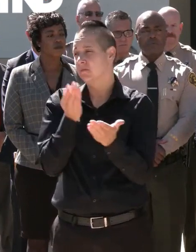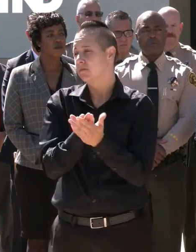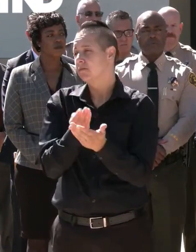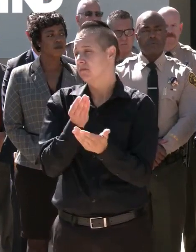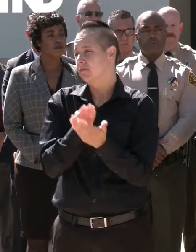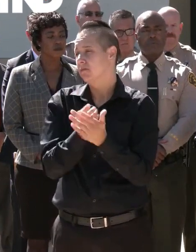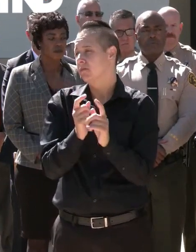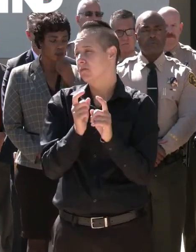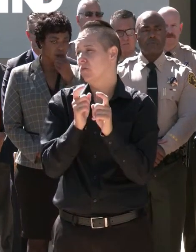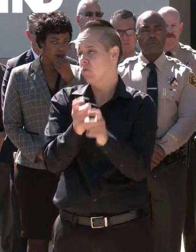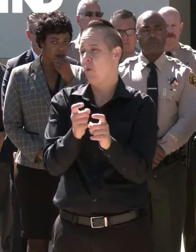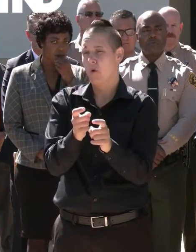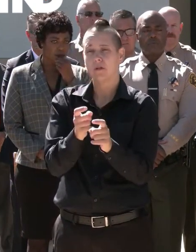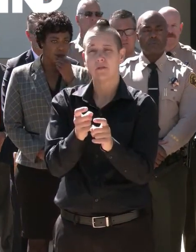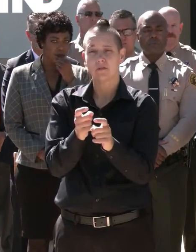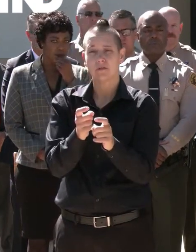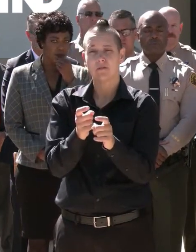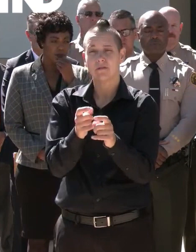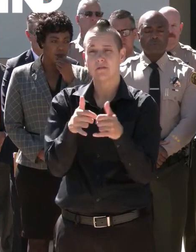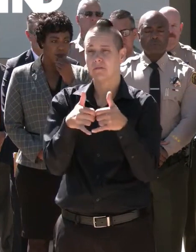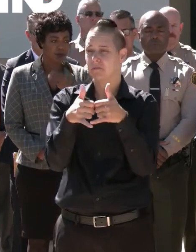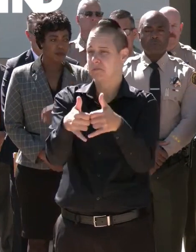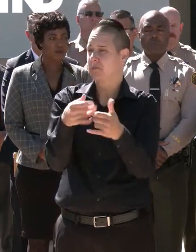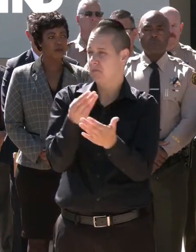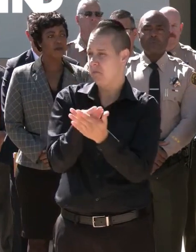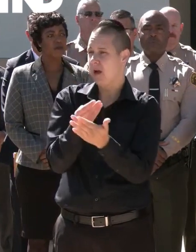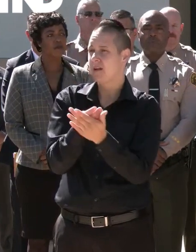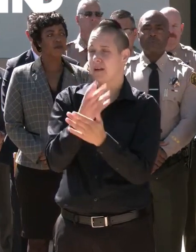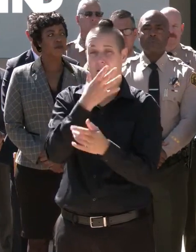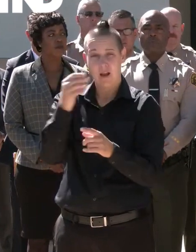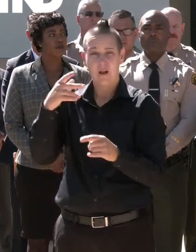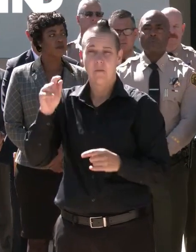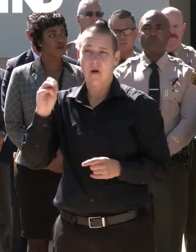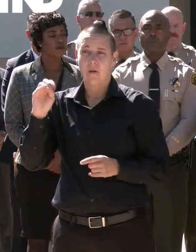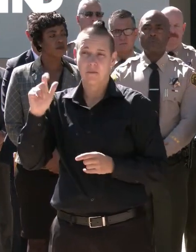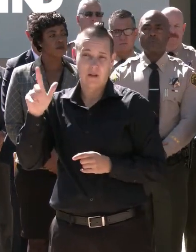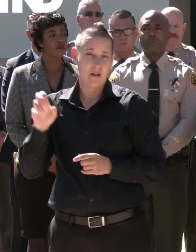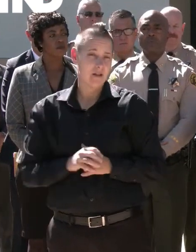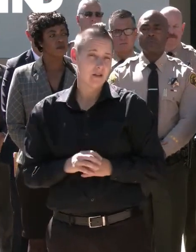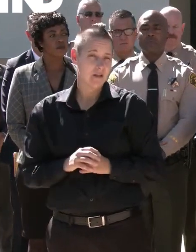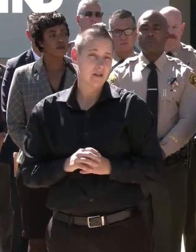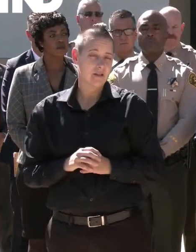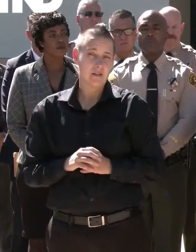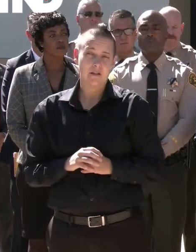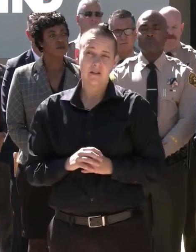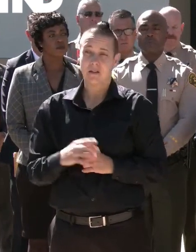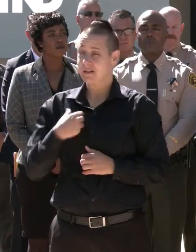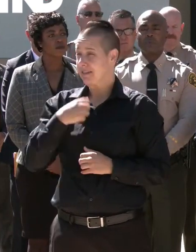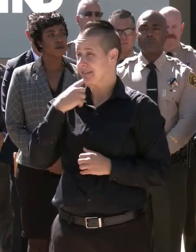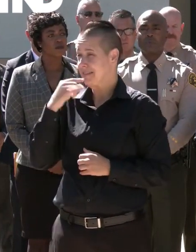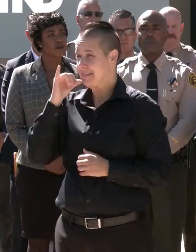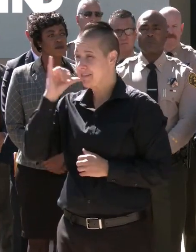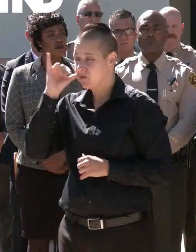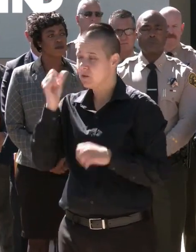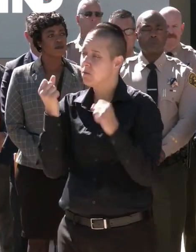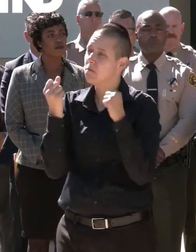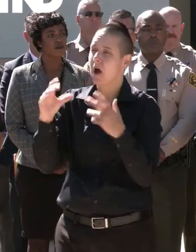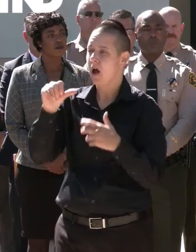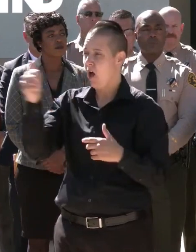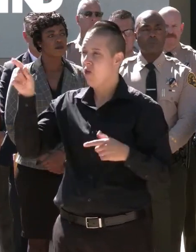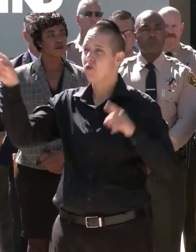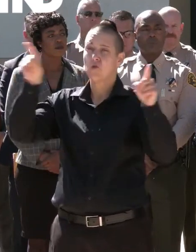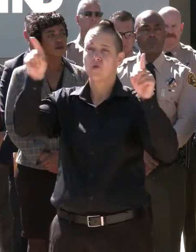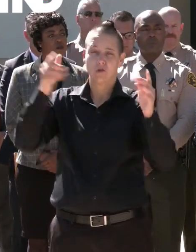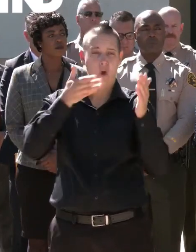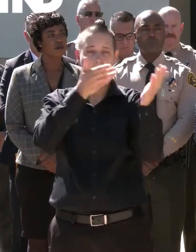the reward, along with our officials from Palmdale. And like I said yesterday, we had many others